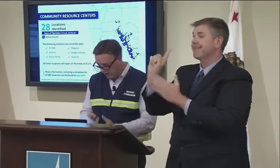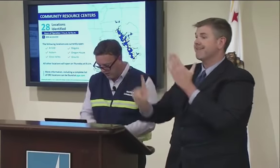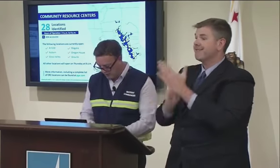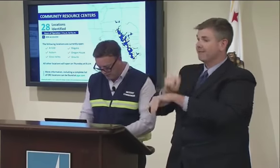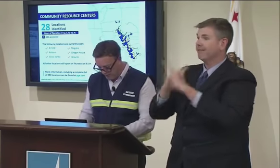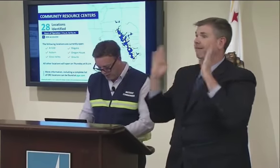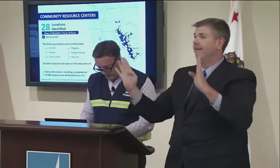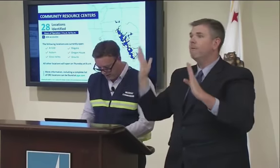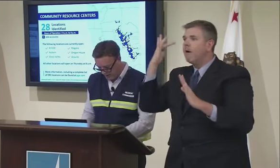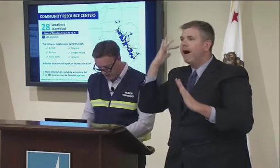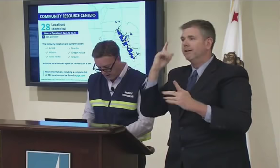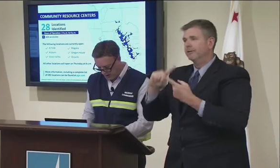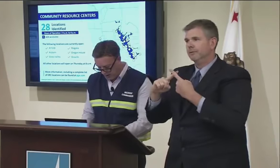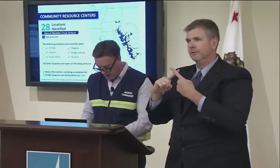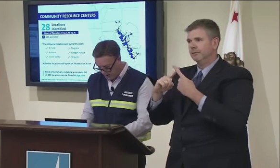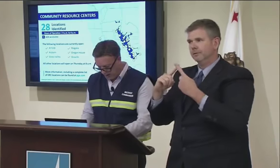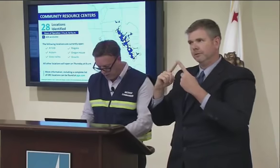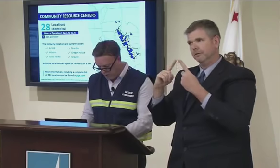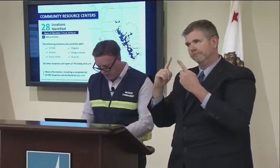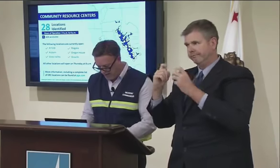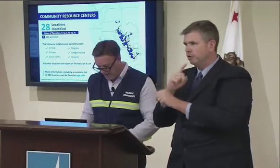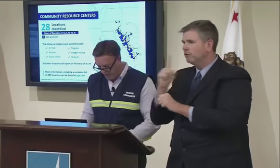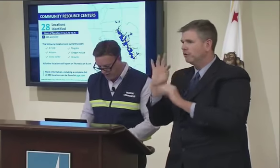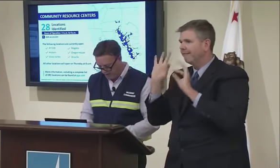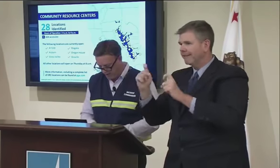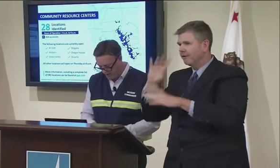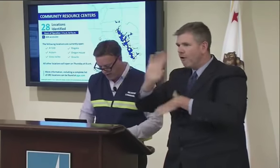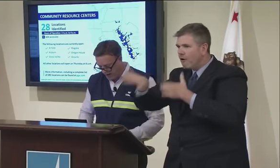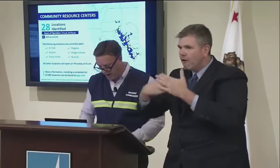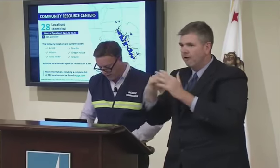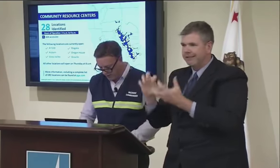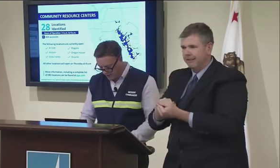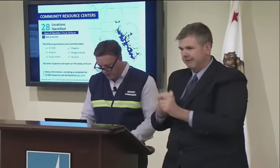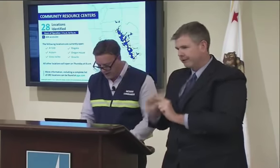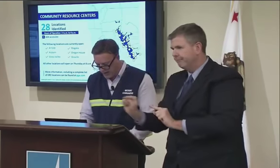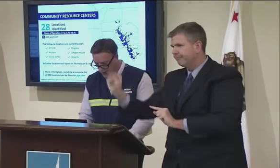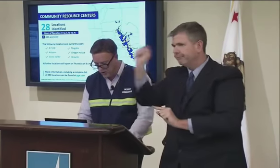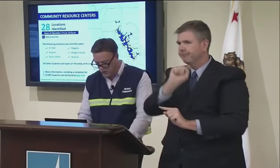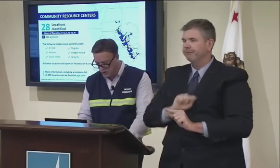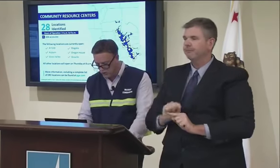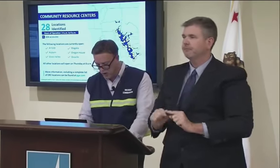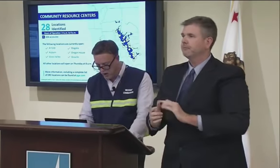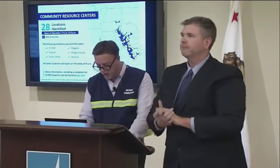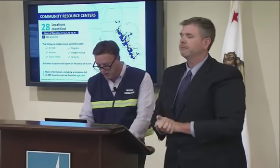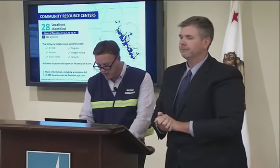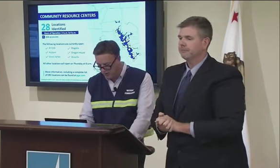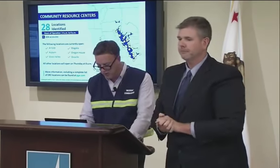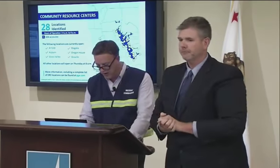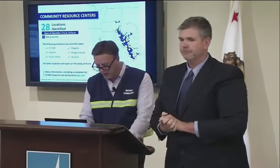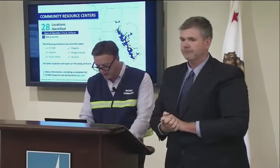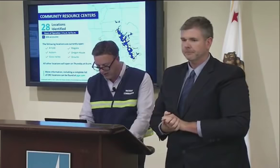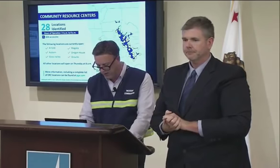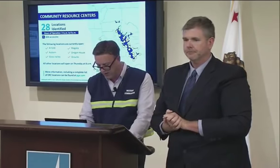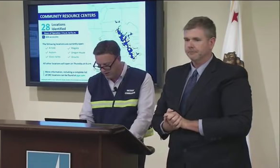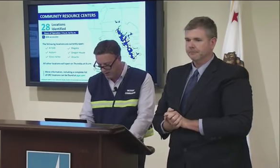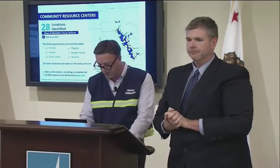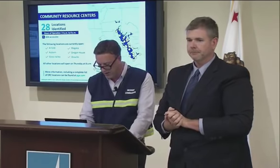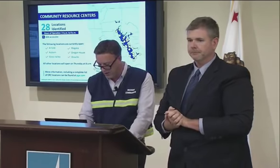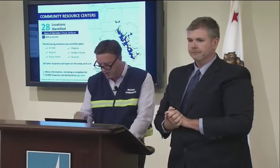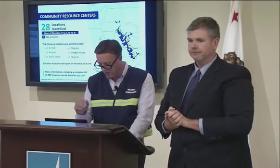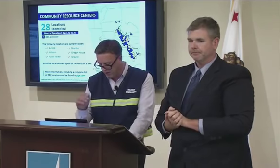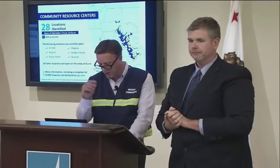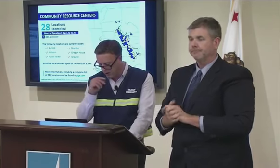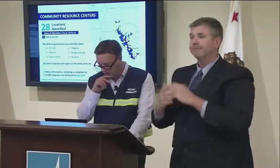On the customer front, we have sent out another communication to customers that exist in the